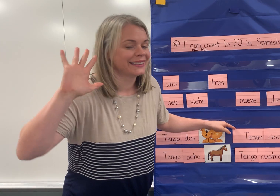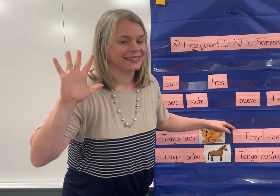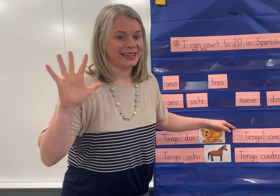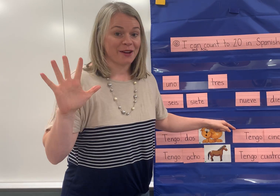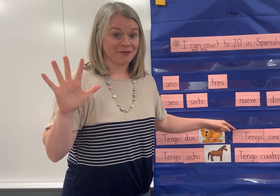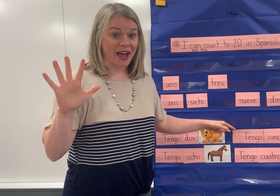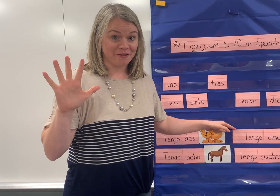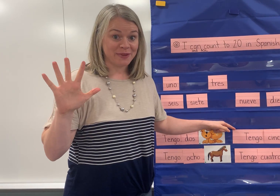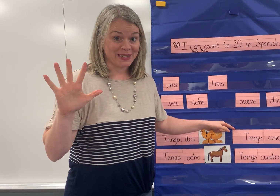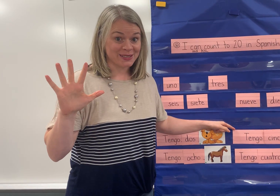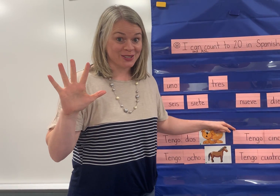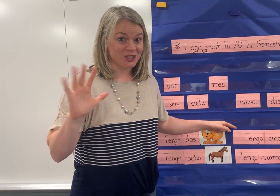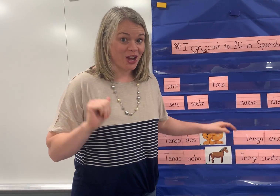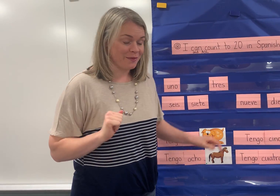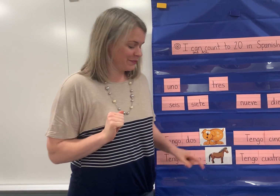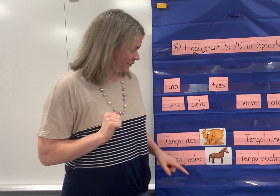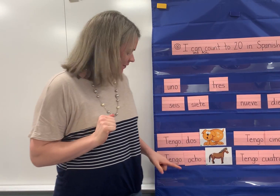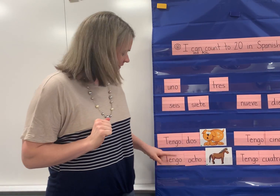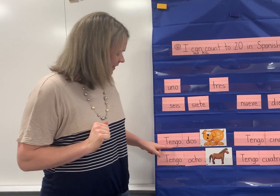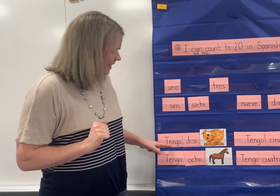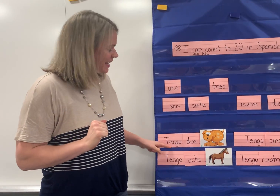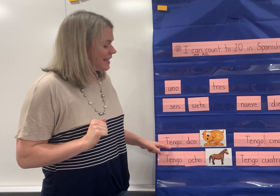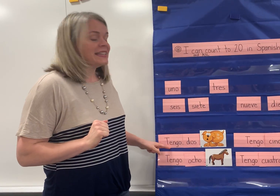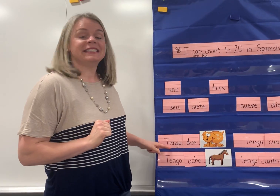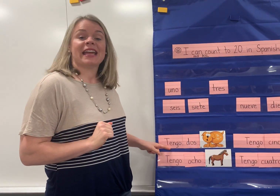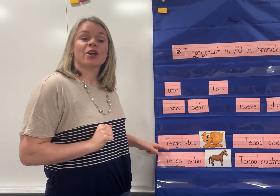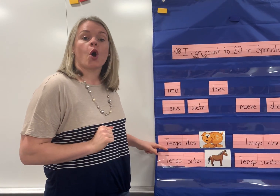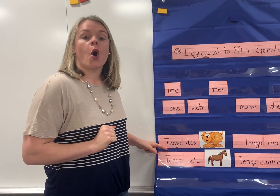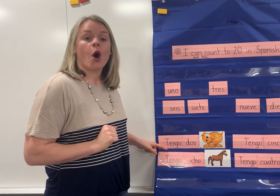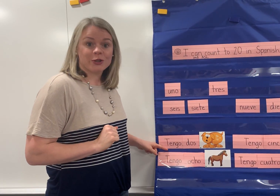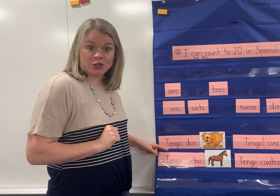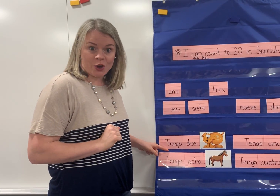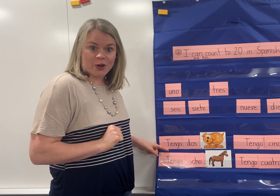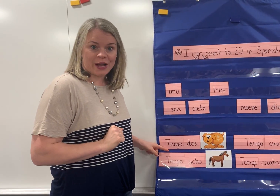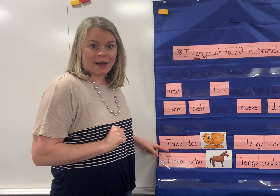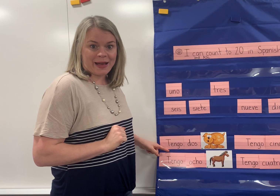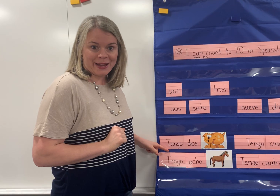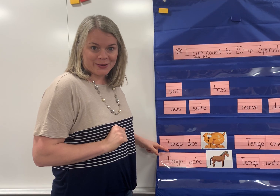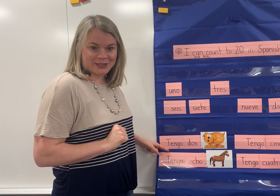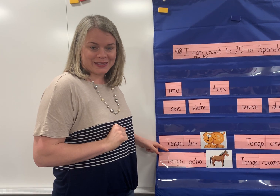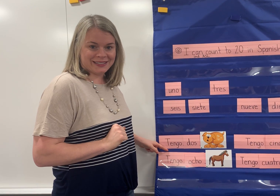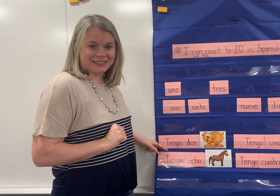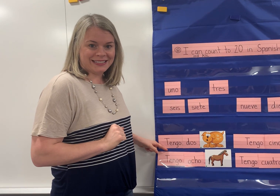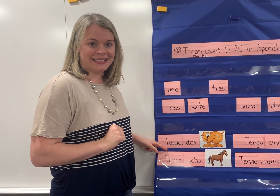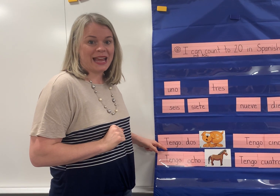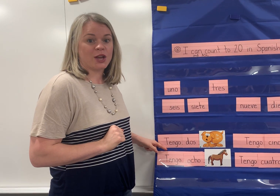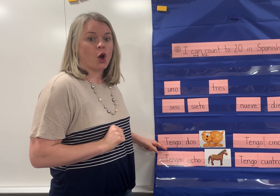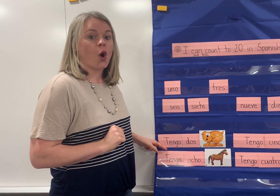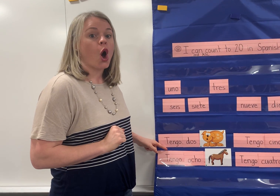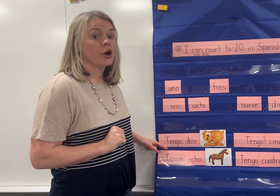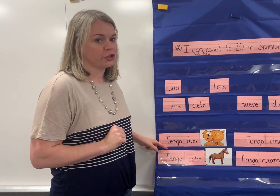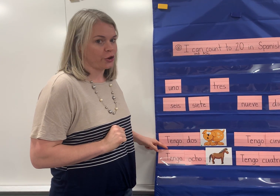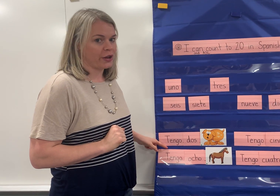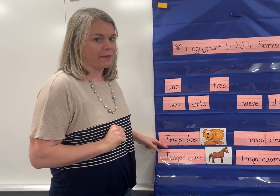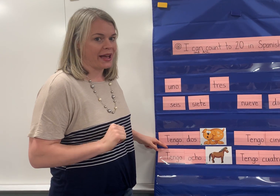Yeah, 5 bees. Good job. Tengo 8 caballos. Tengo 8